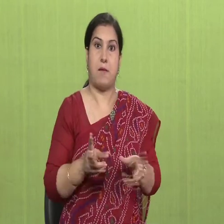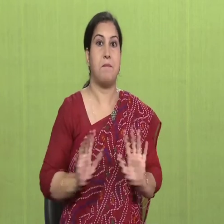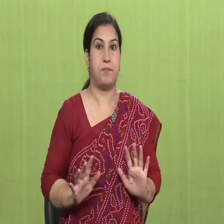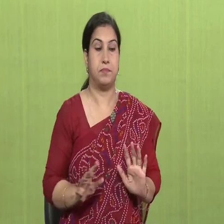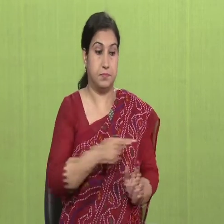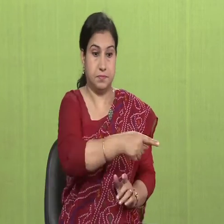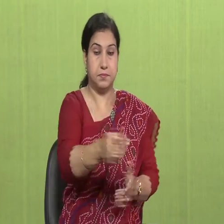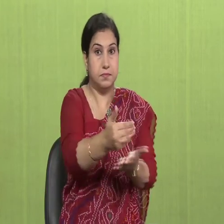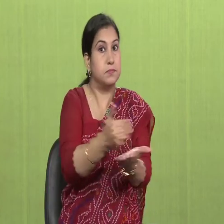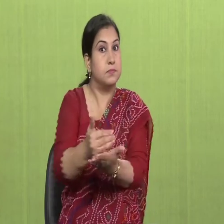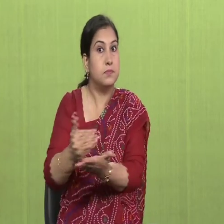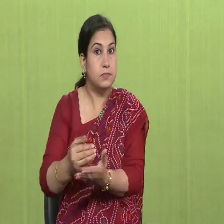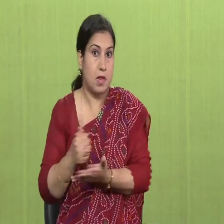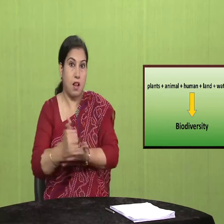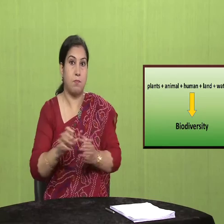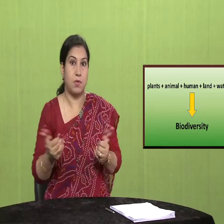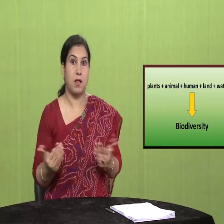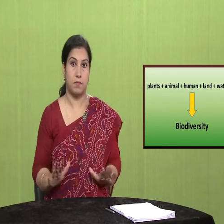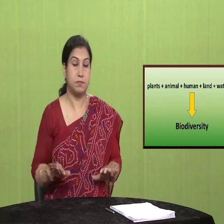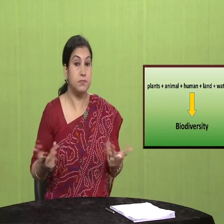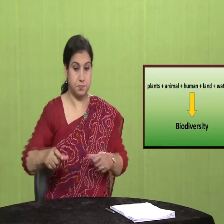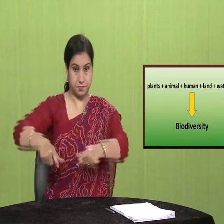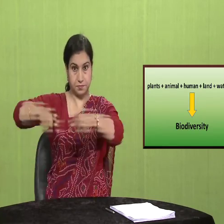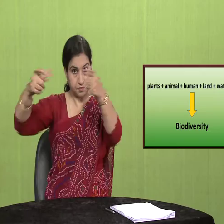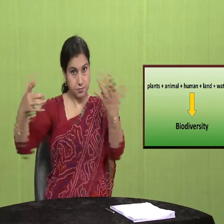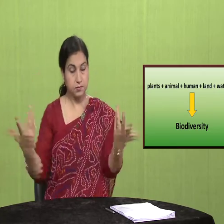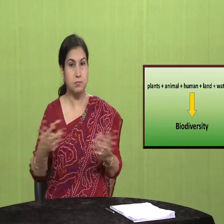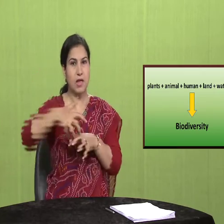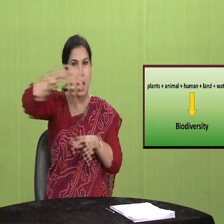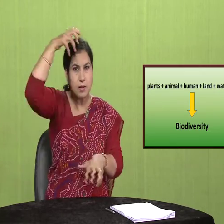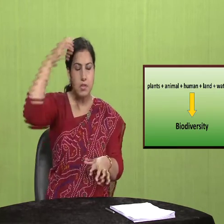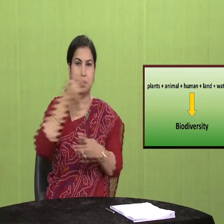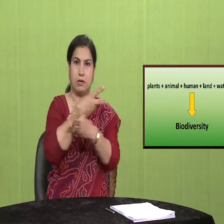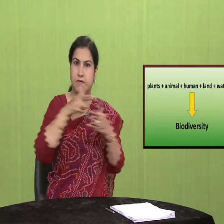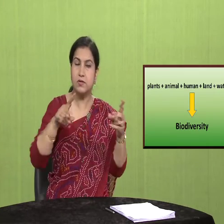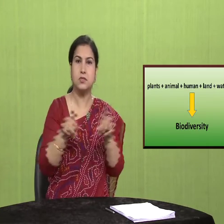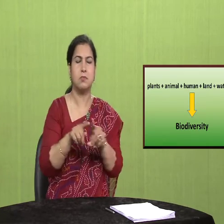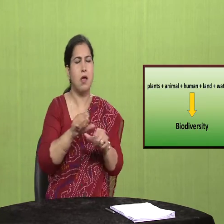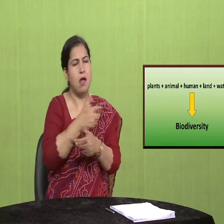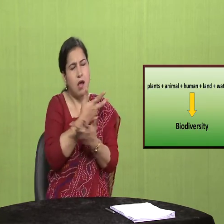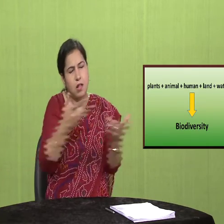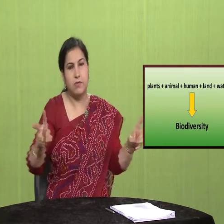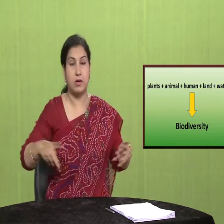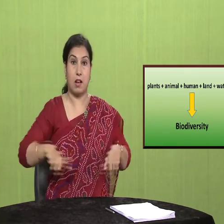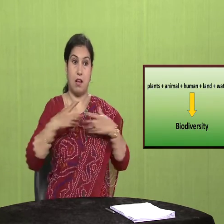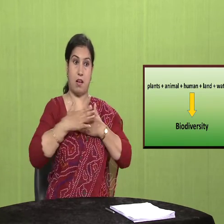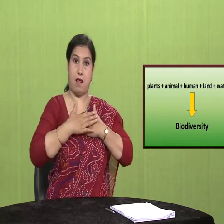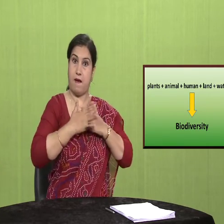these species, plants, animals, and other living organisms.